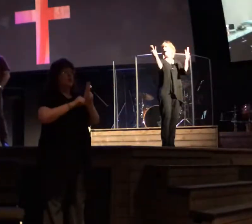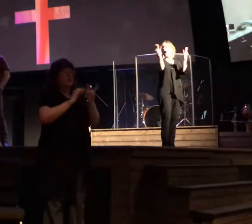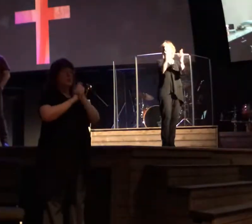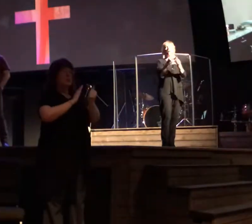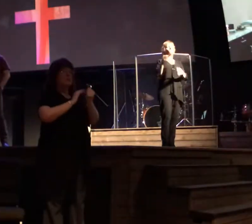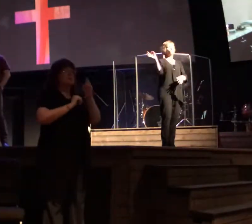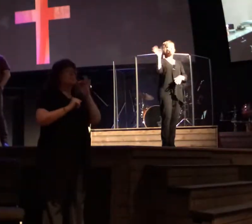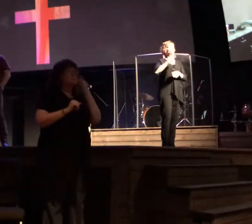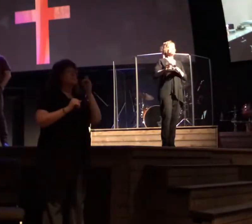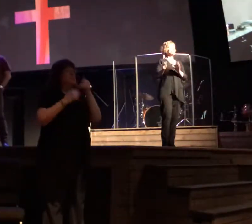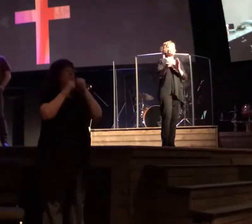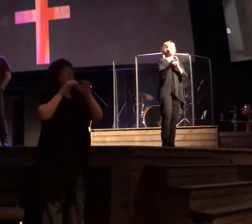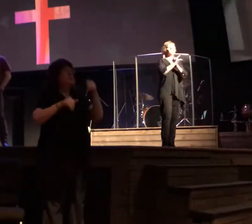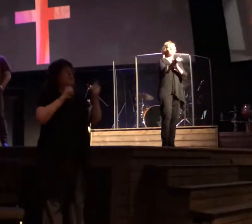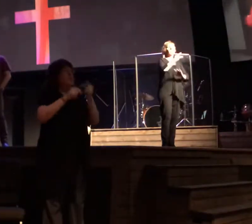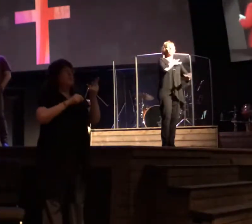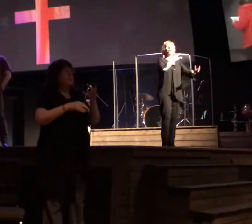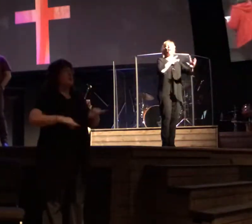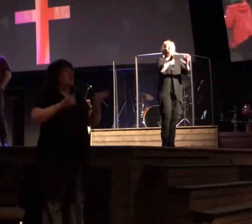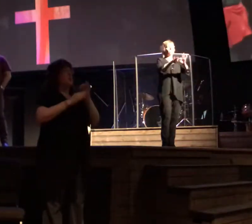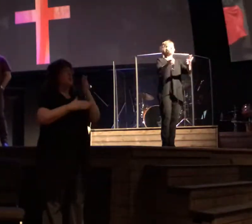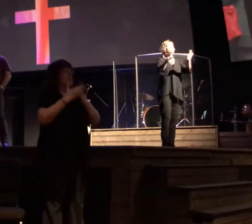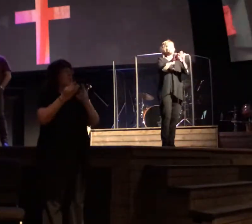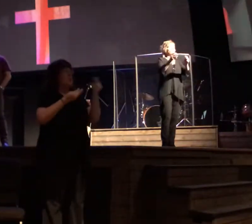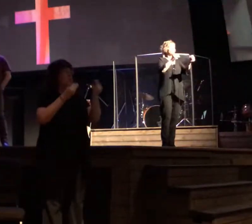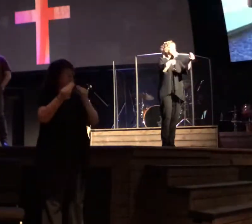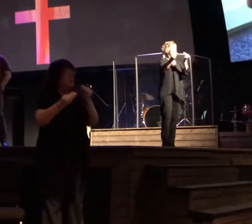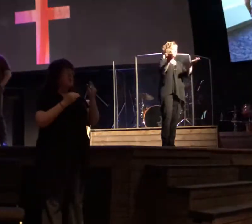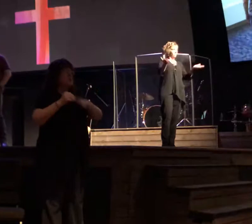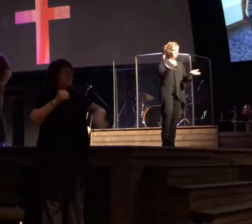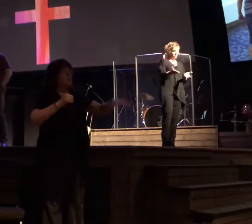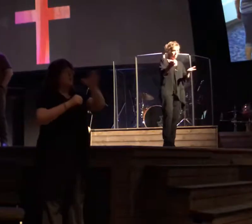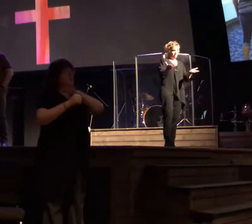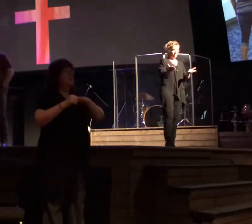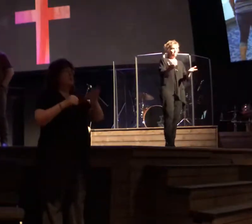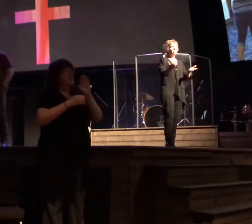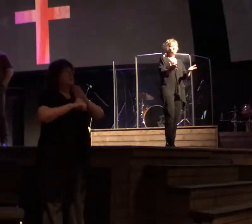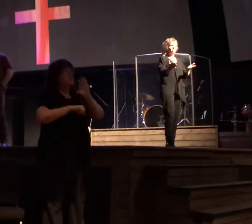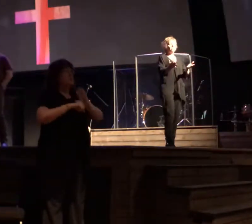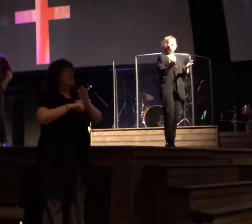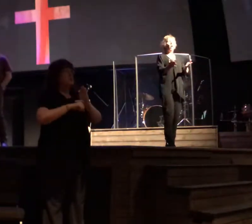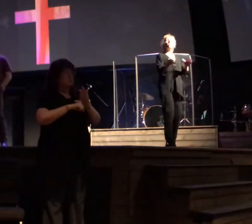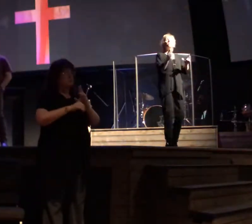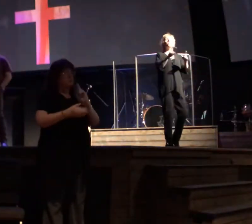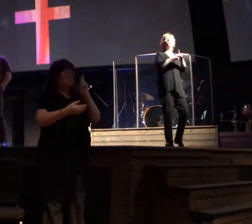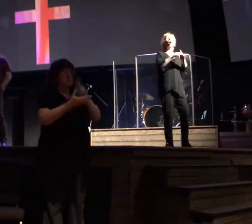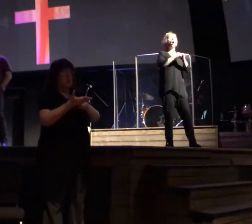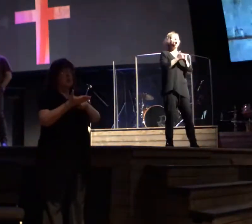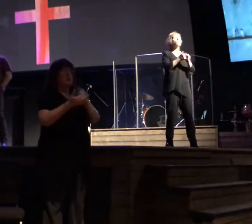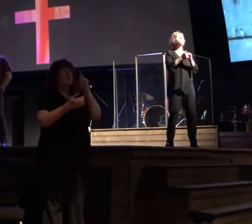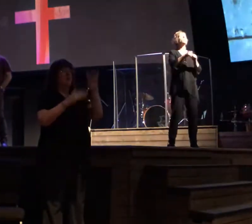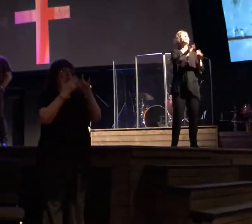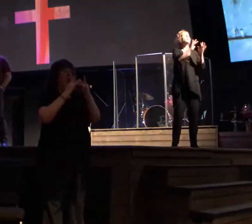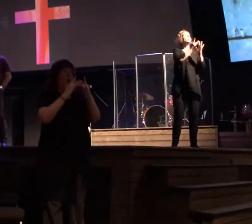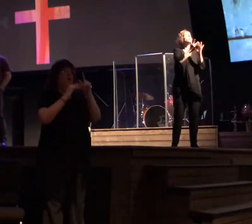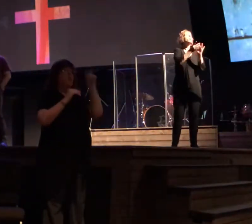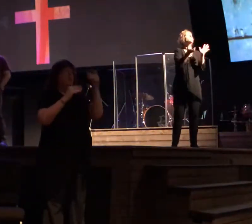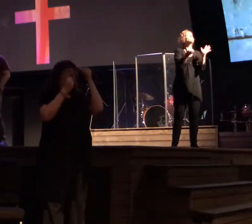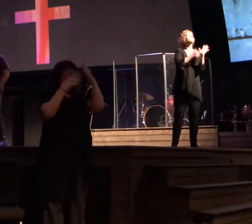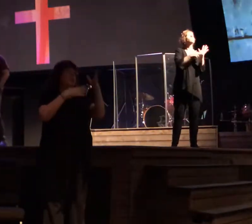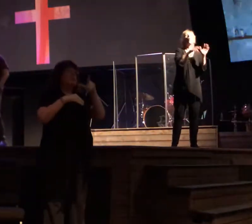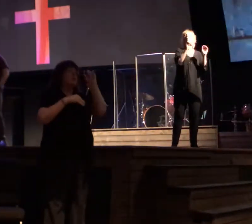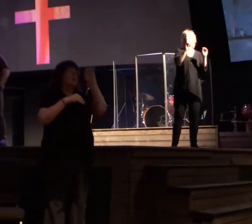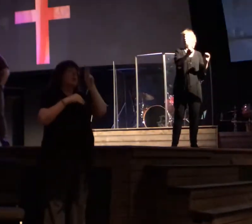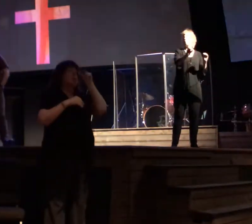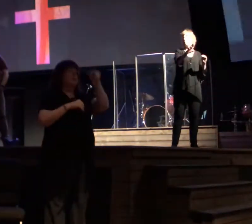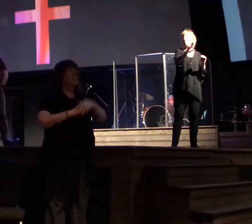gifts and talents to bless others and be a vital part of the ministries across our campus. To get plugged in, you can sign up online or get more